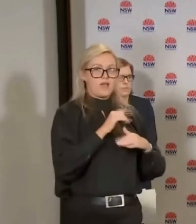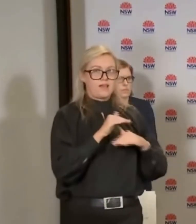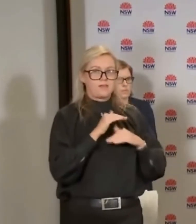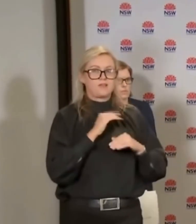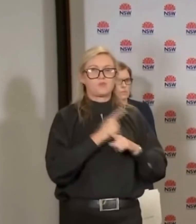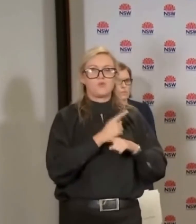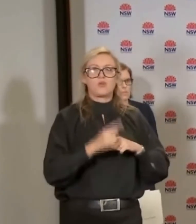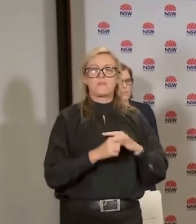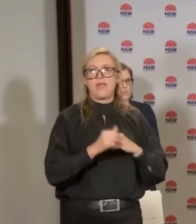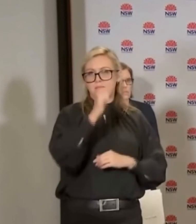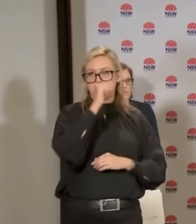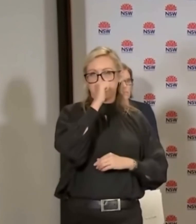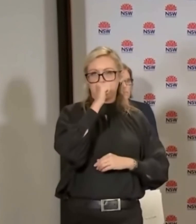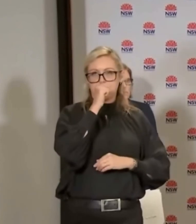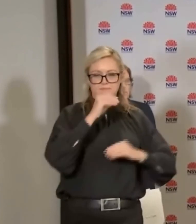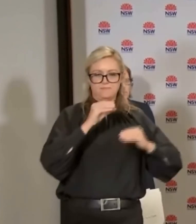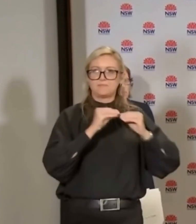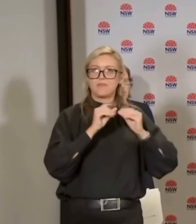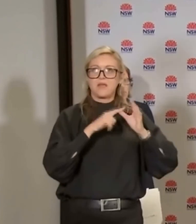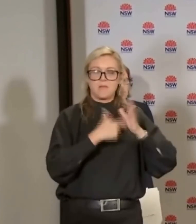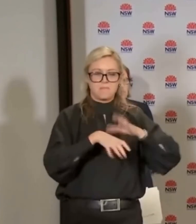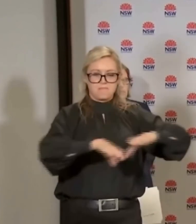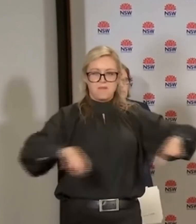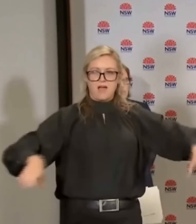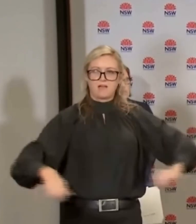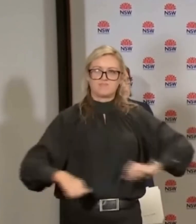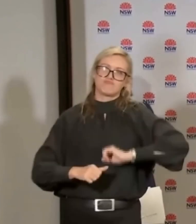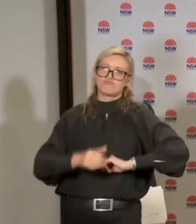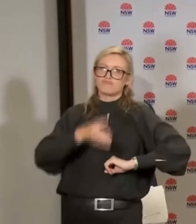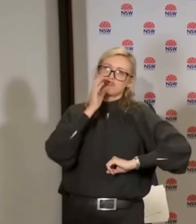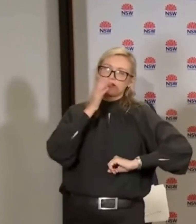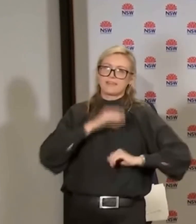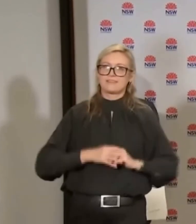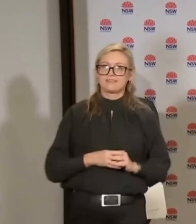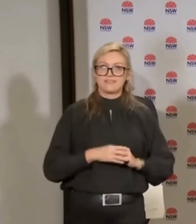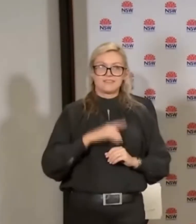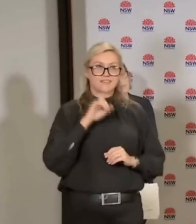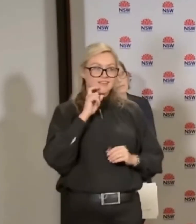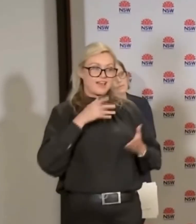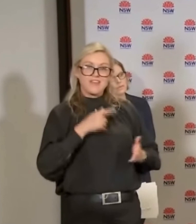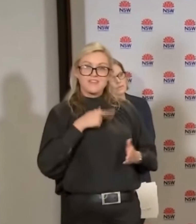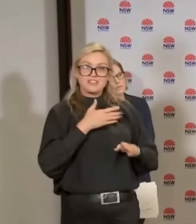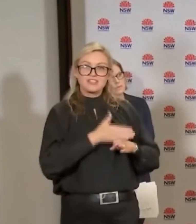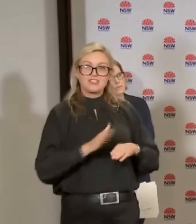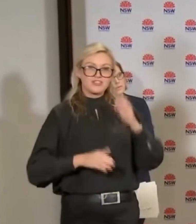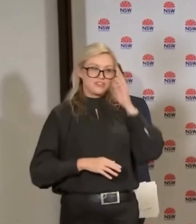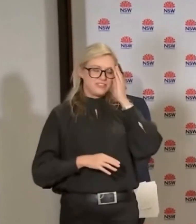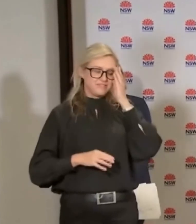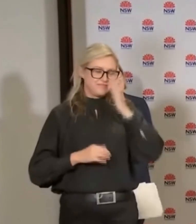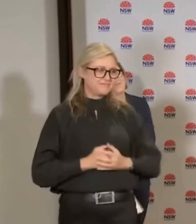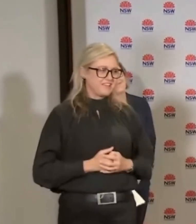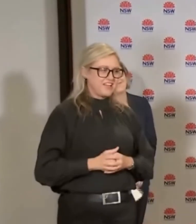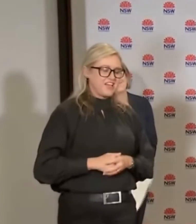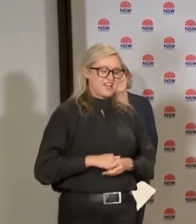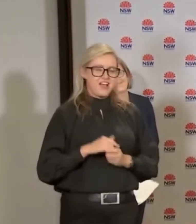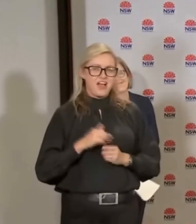it looks like you're caving in on this. Is that a game? There's been many game changers. Is that a game changer in this pandemic? Well, I don't cave into anything.